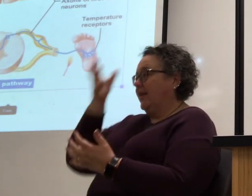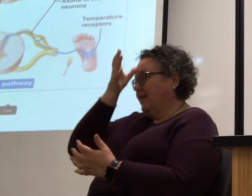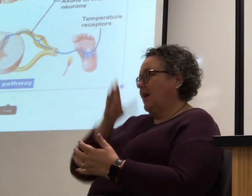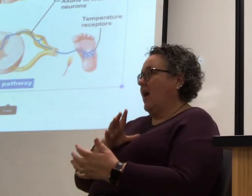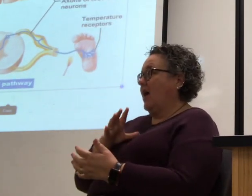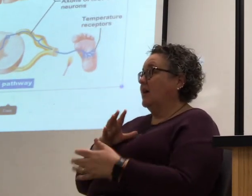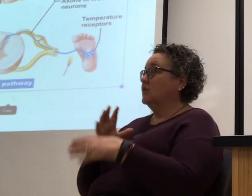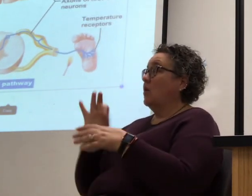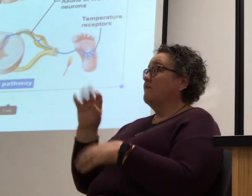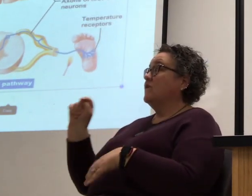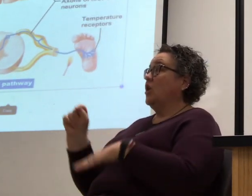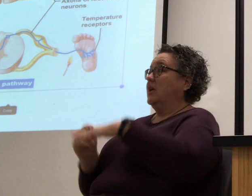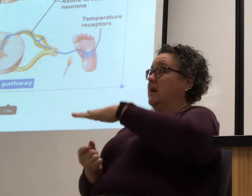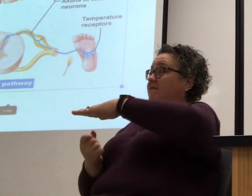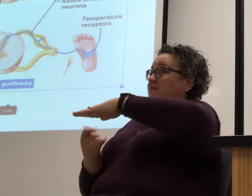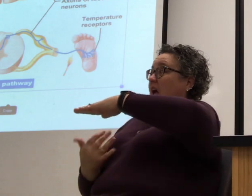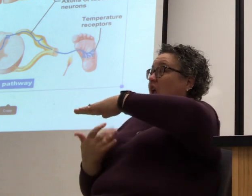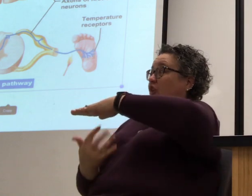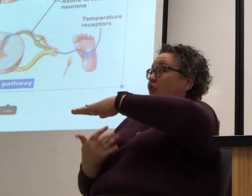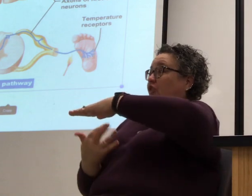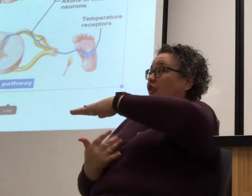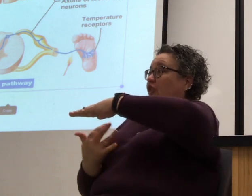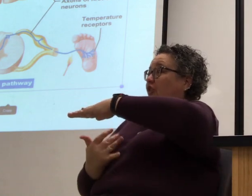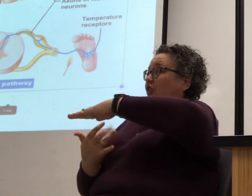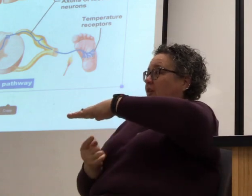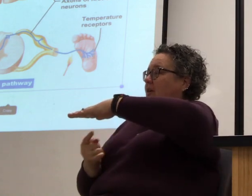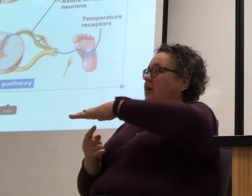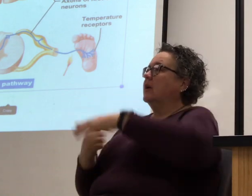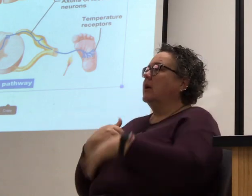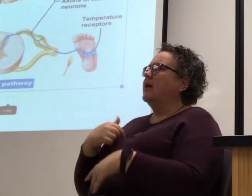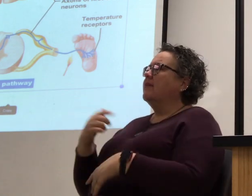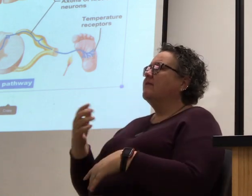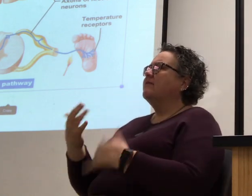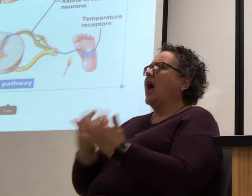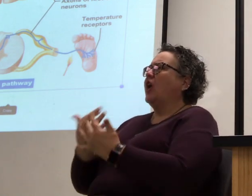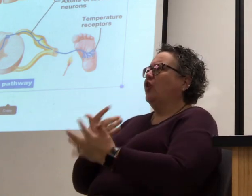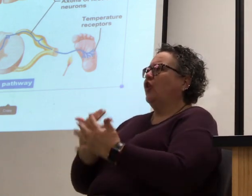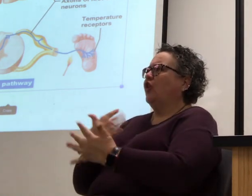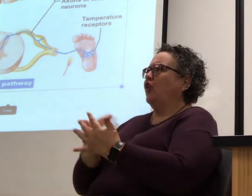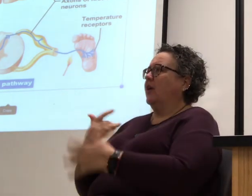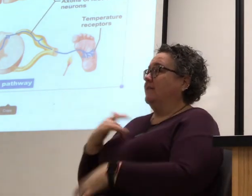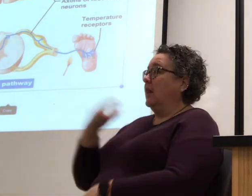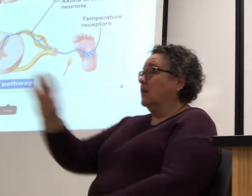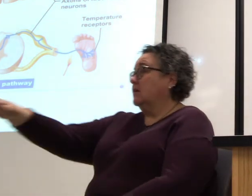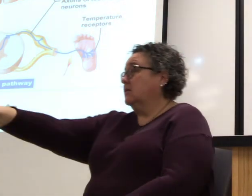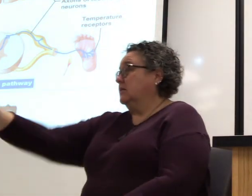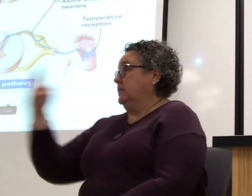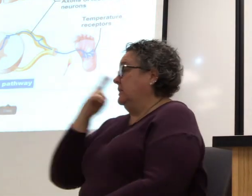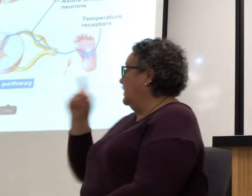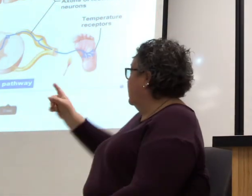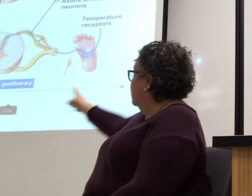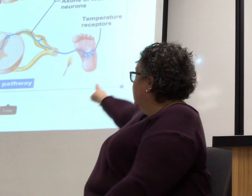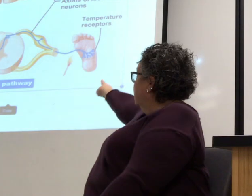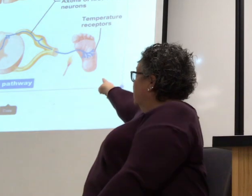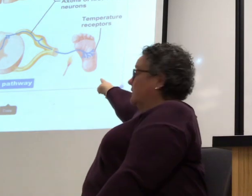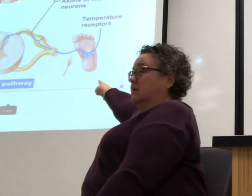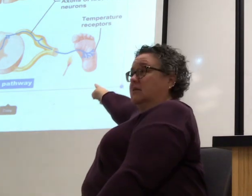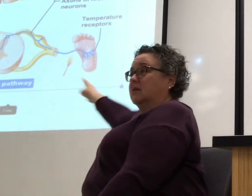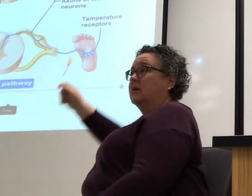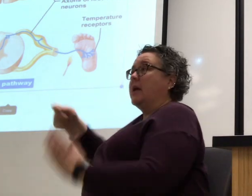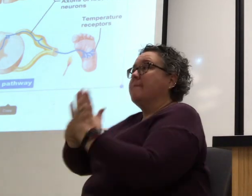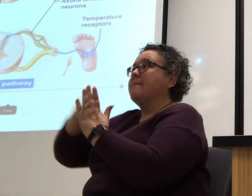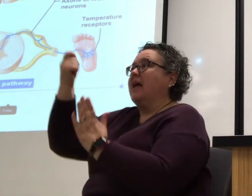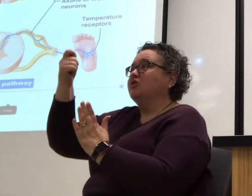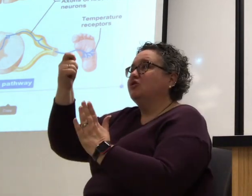That's temperature, right? Well, pain and temperature, I guess, with a match. You can feel that heat. So the first order neuron